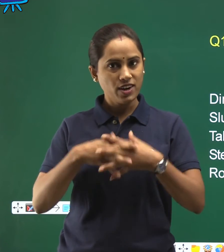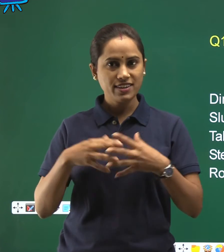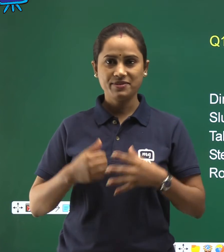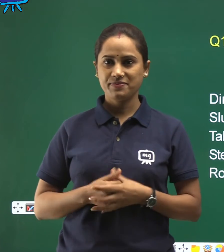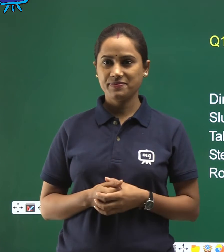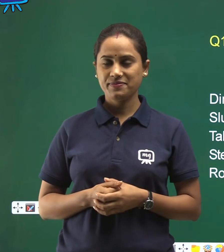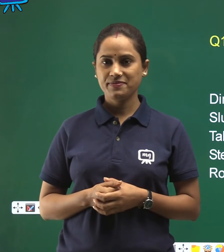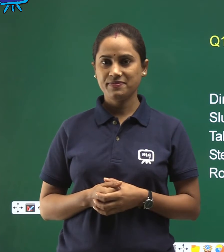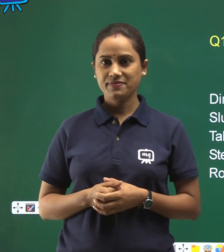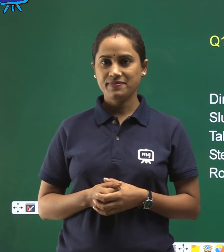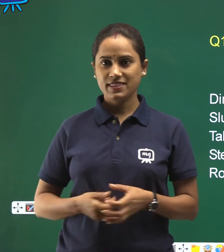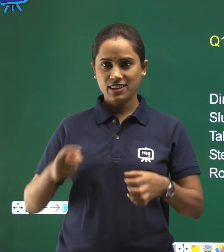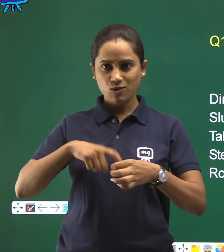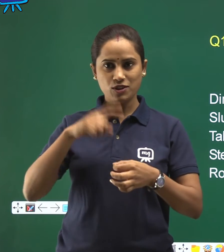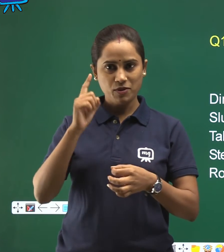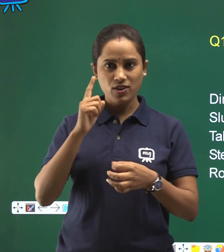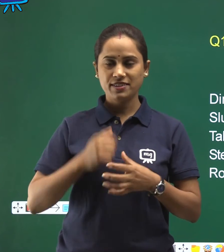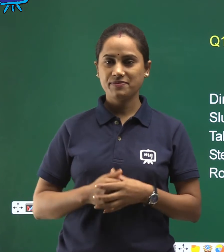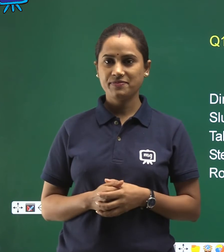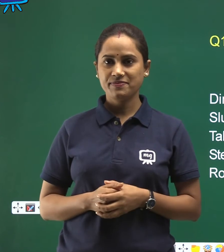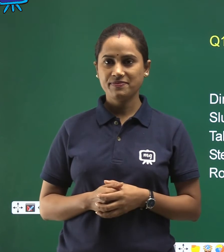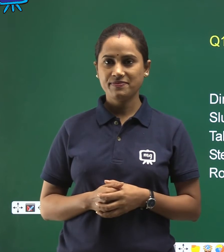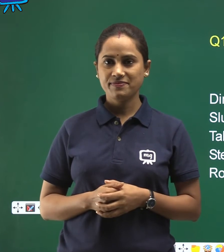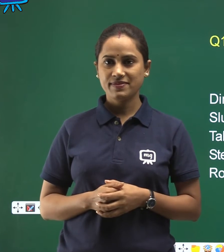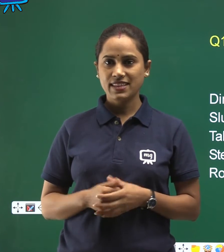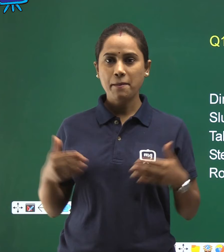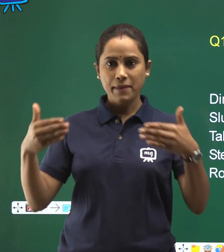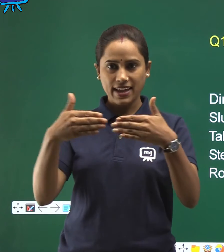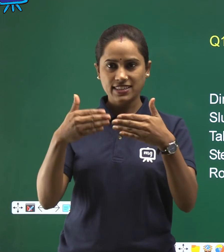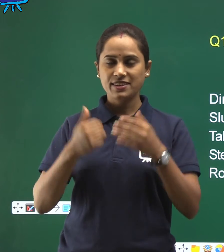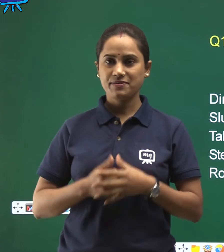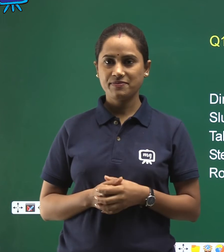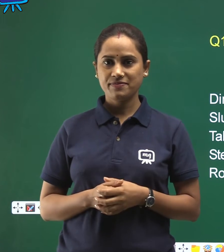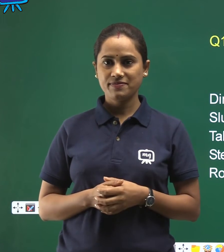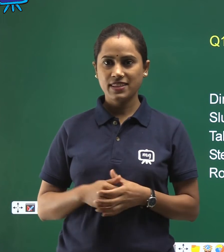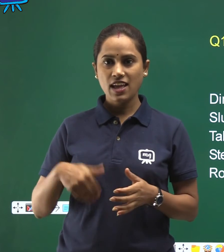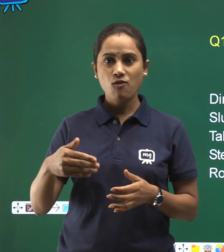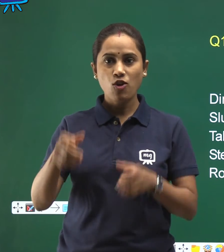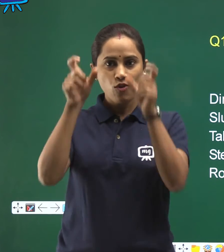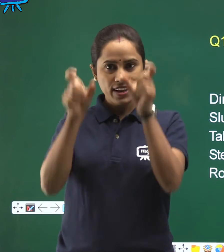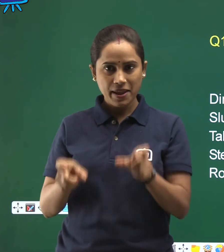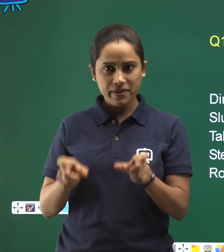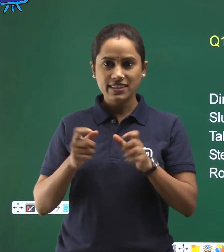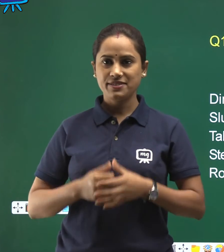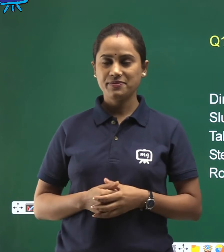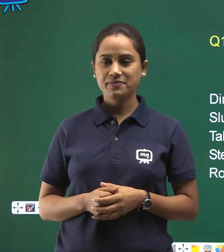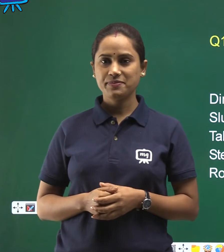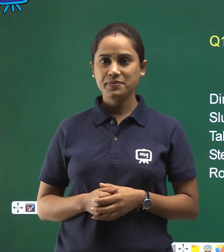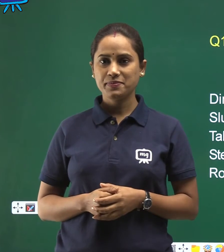Homework. Question number 1. Match the following tables.